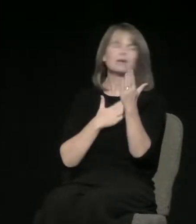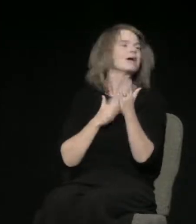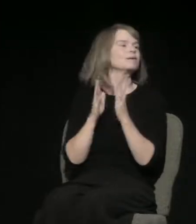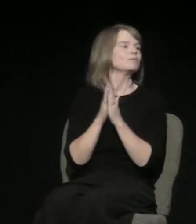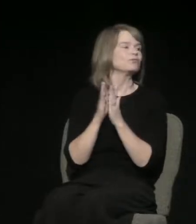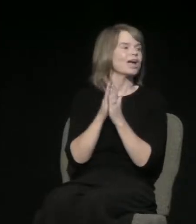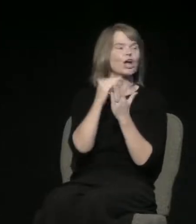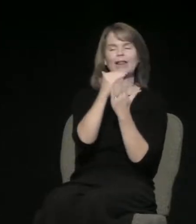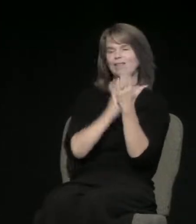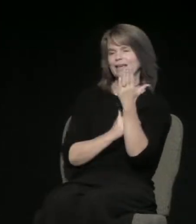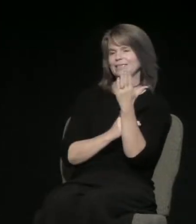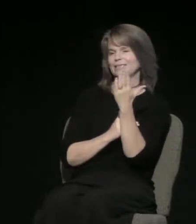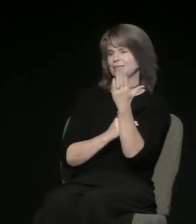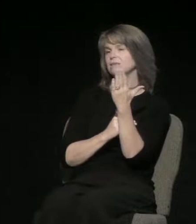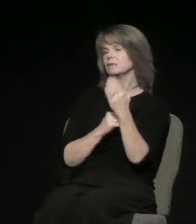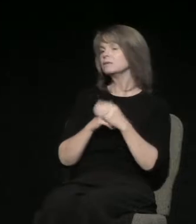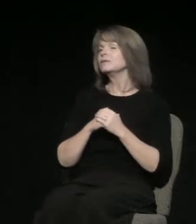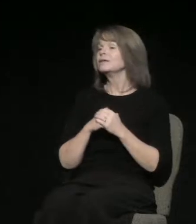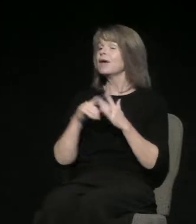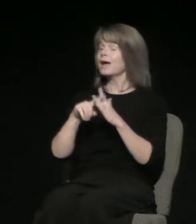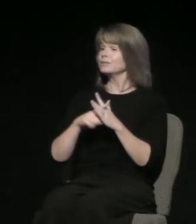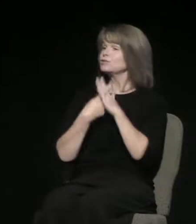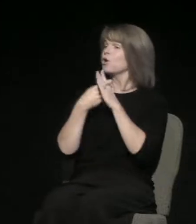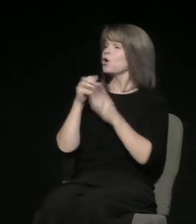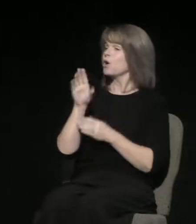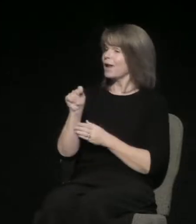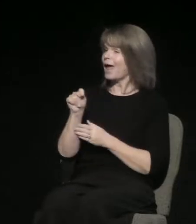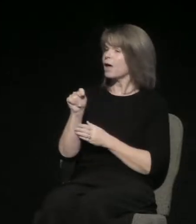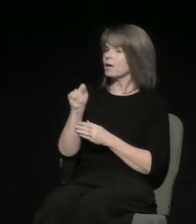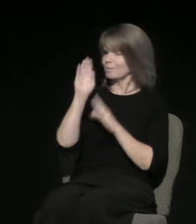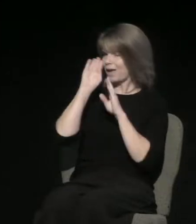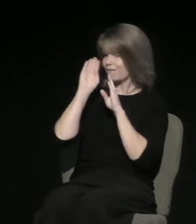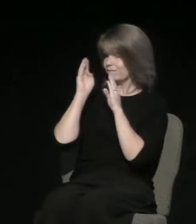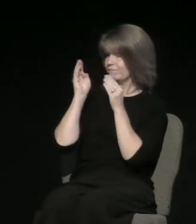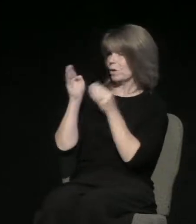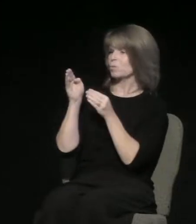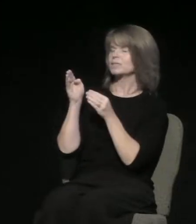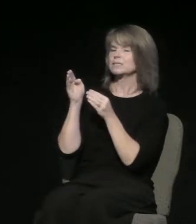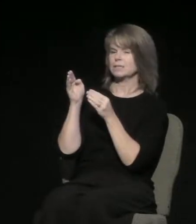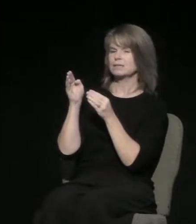I started out By getting Focused